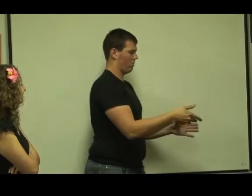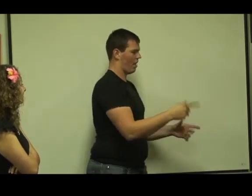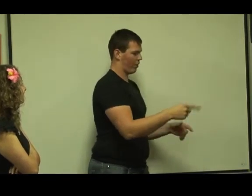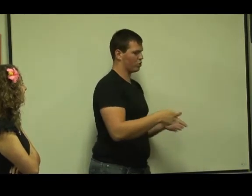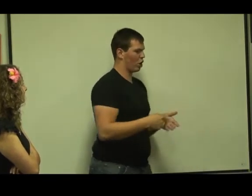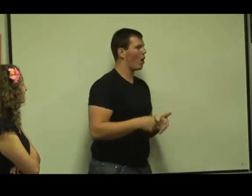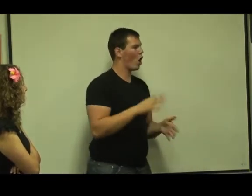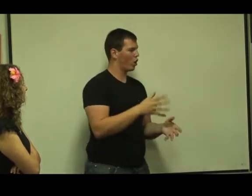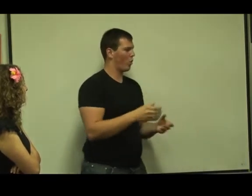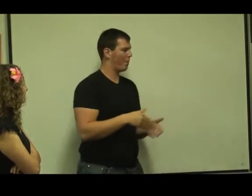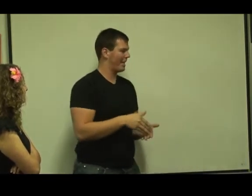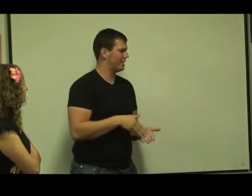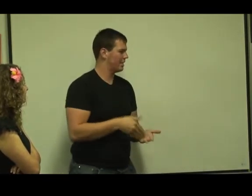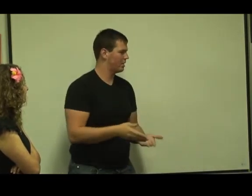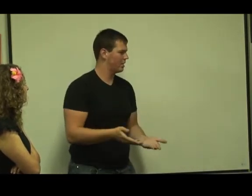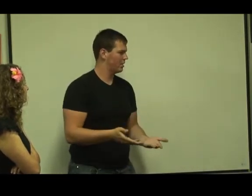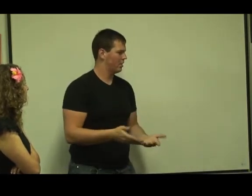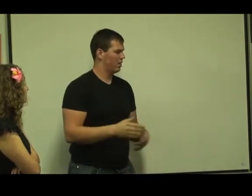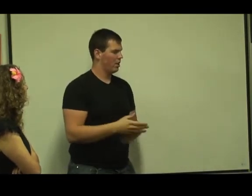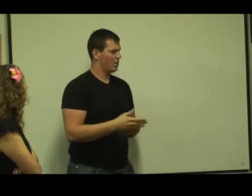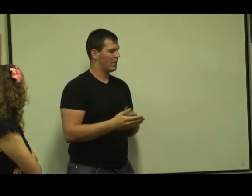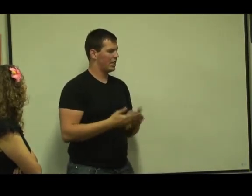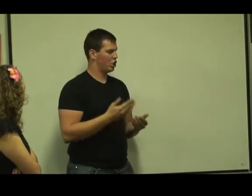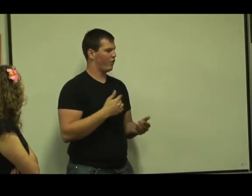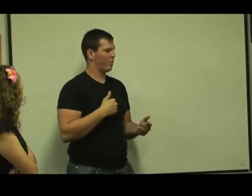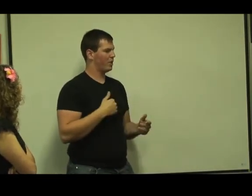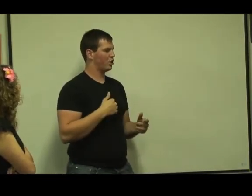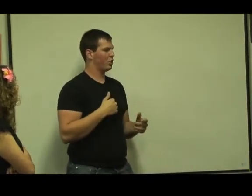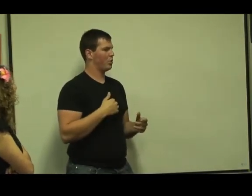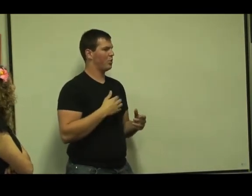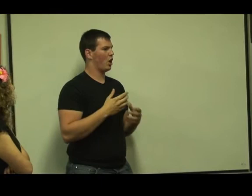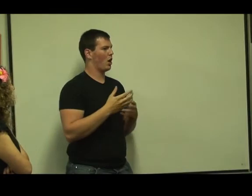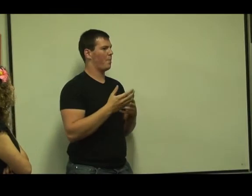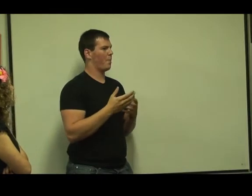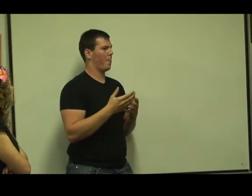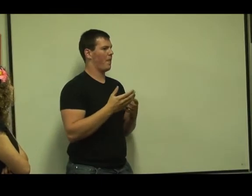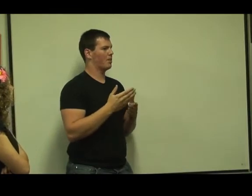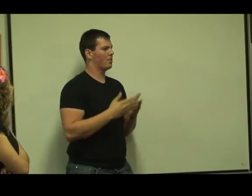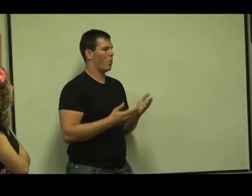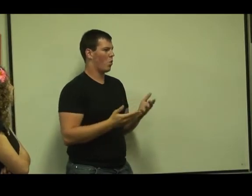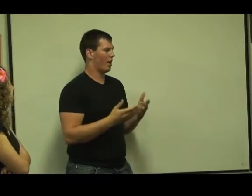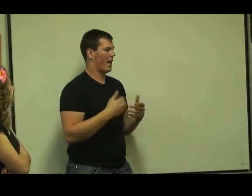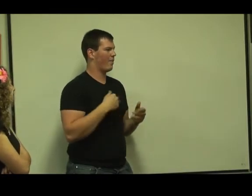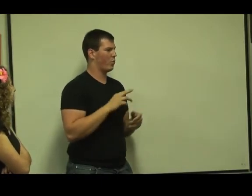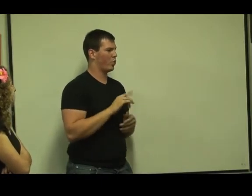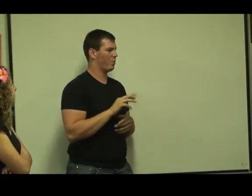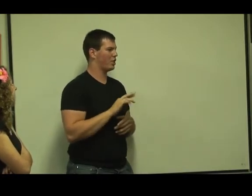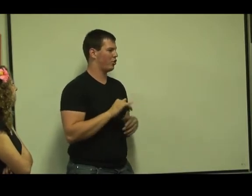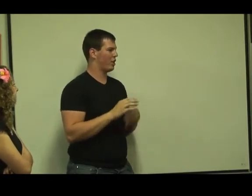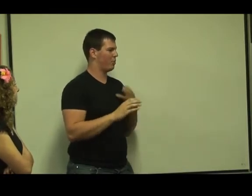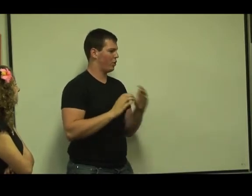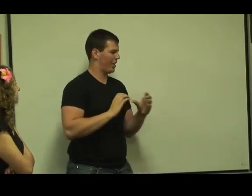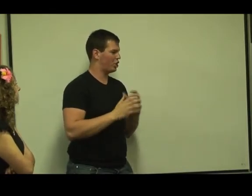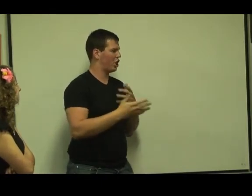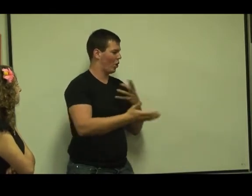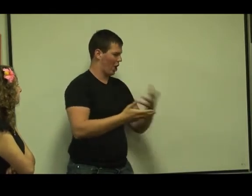But then you tell me, oh, you want pink. Each of me to don't want to have a very much communication going